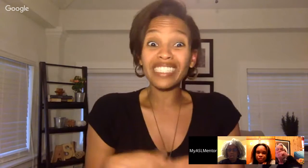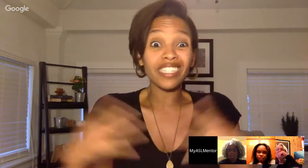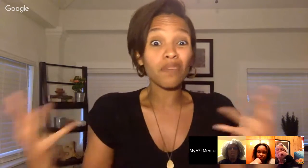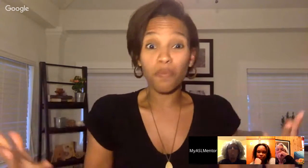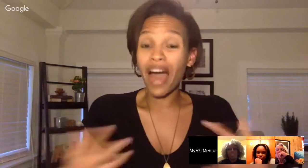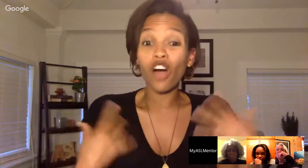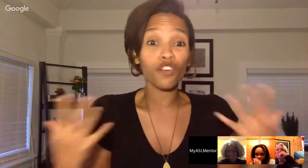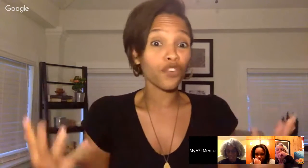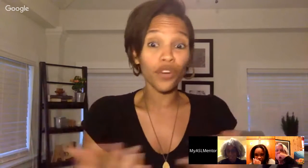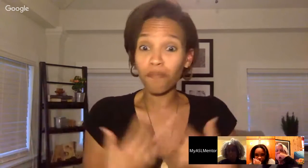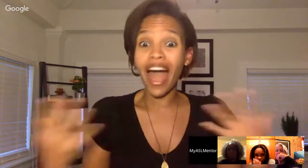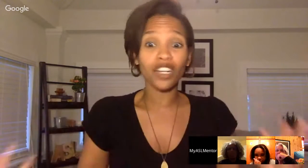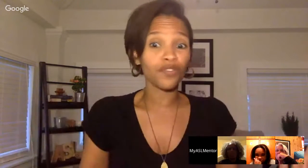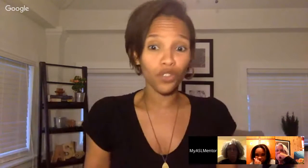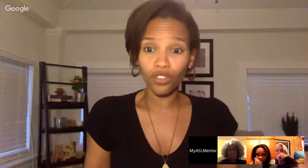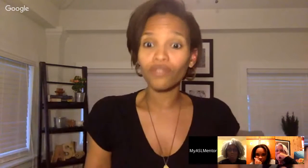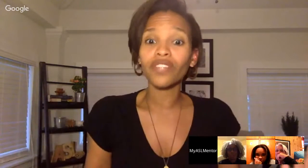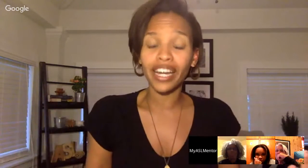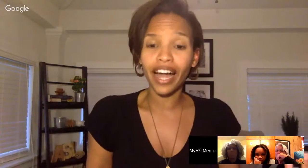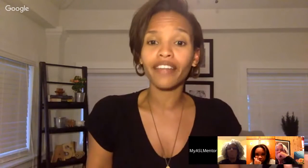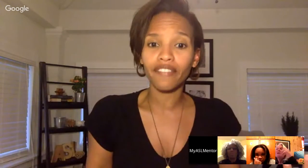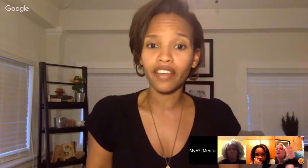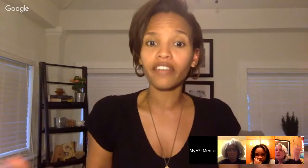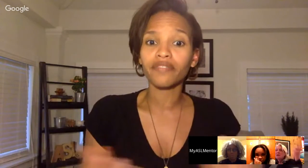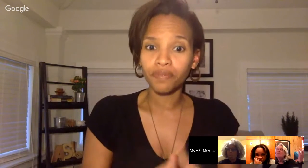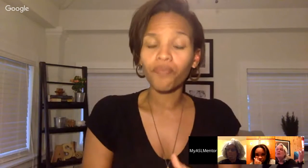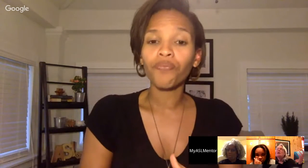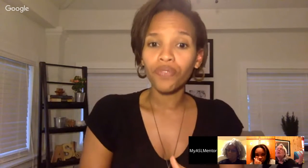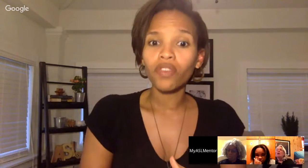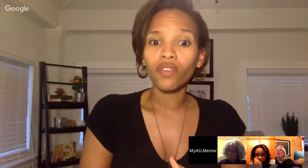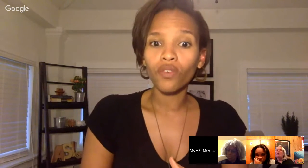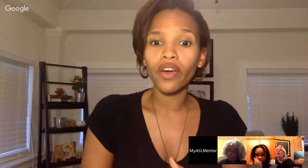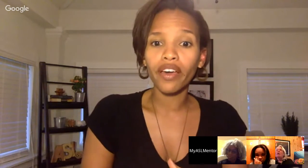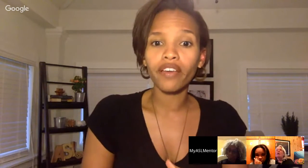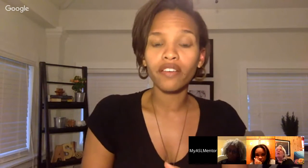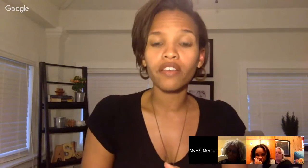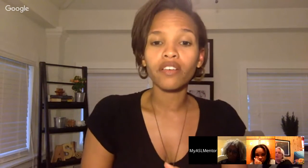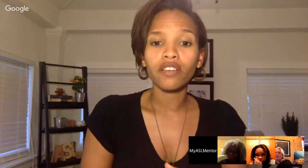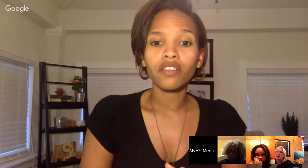incredibly deep, powerful, impactful, that kind of thing. Okay.